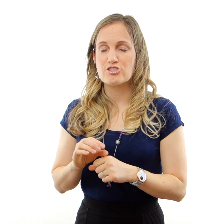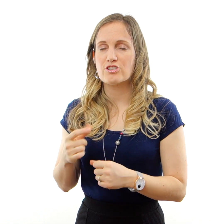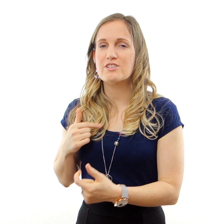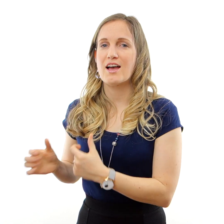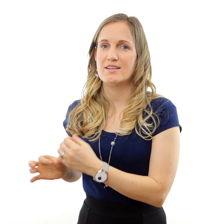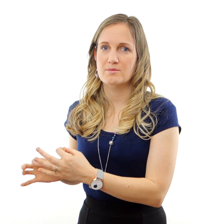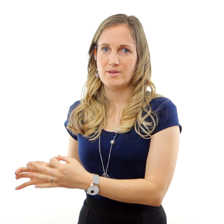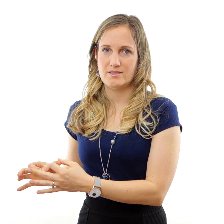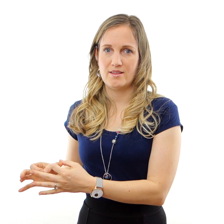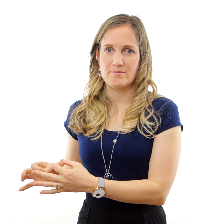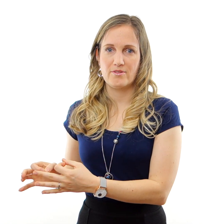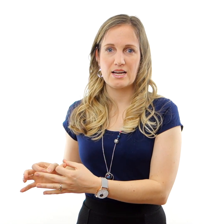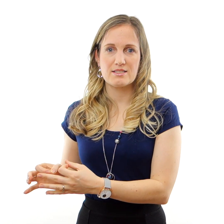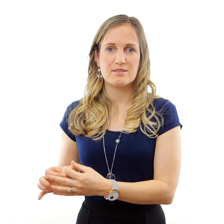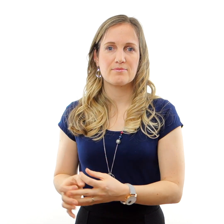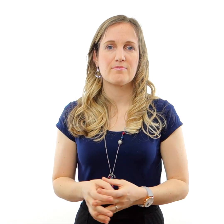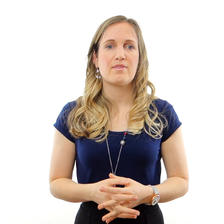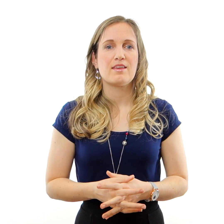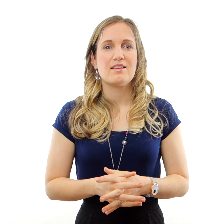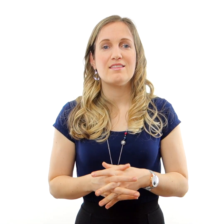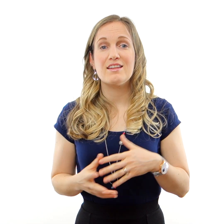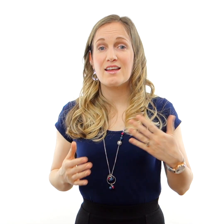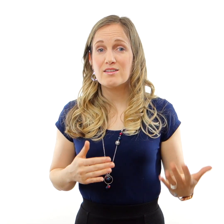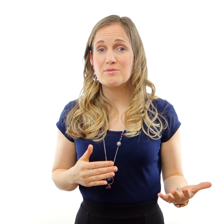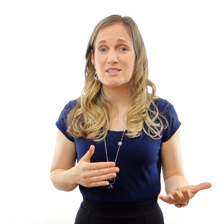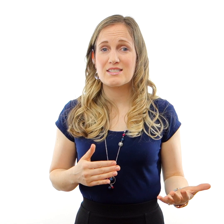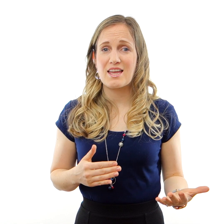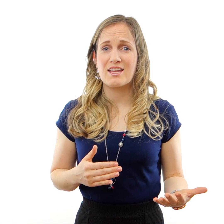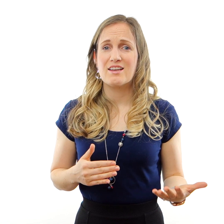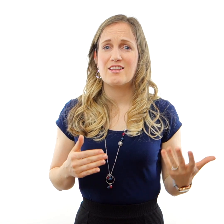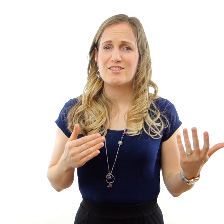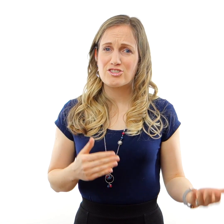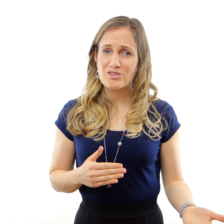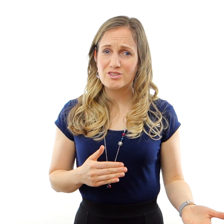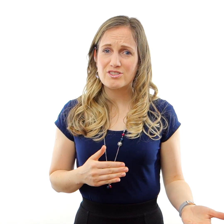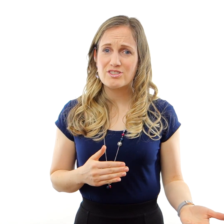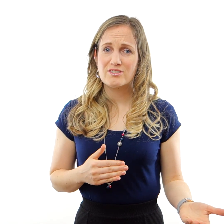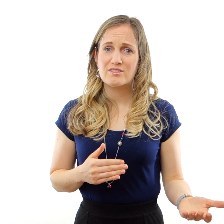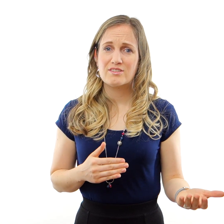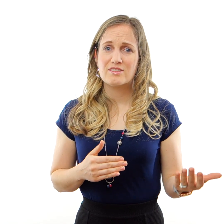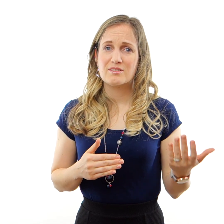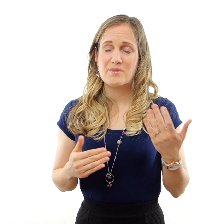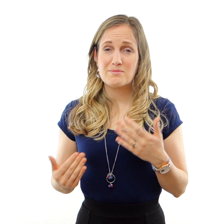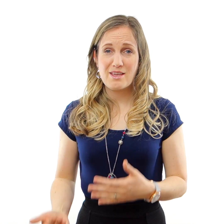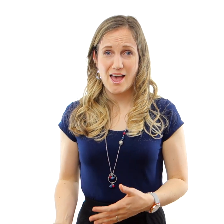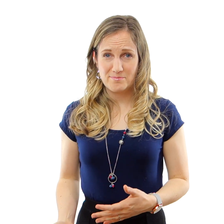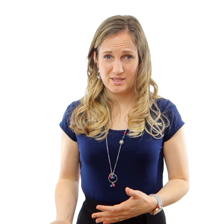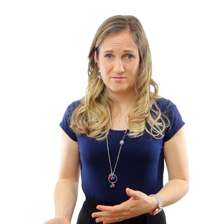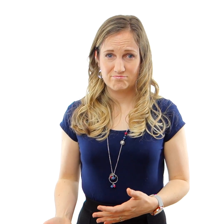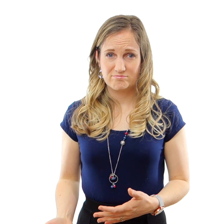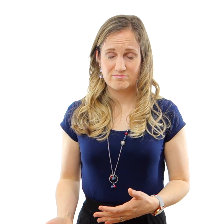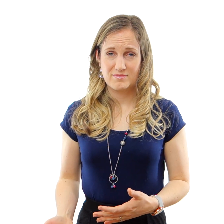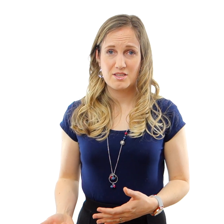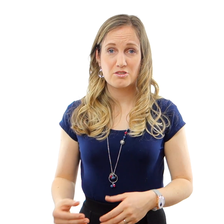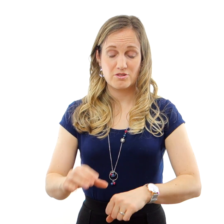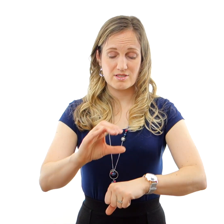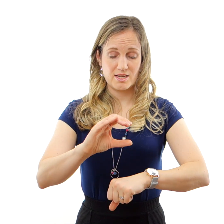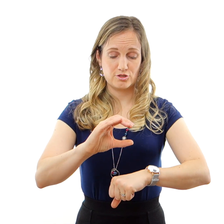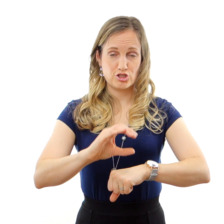church, I explain to them, right? And then now I'm going to say, the church makes me happy. So you're going to say church